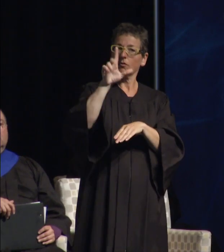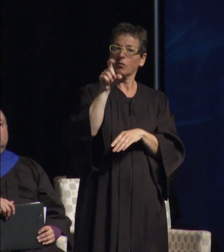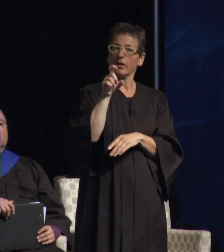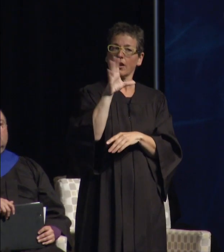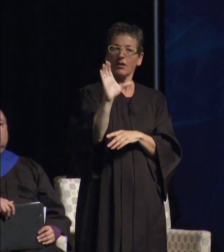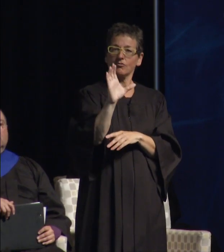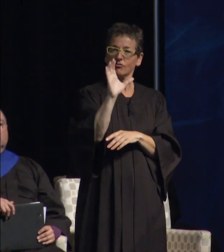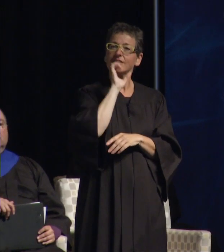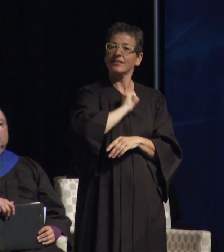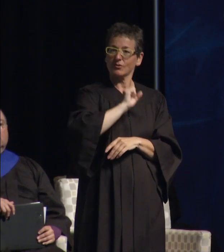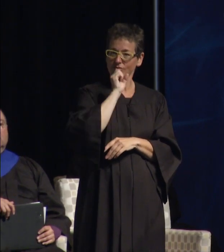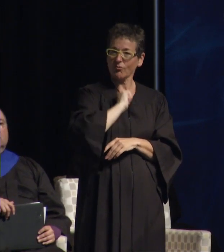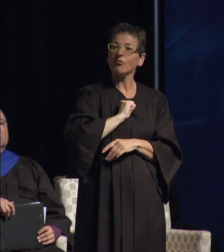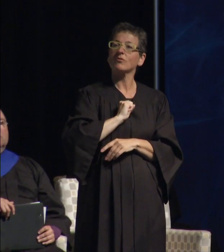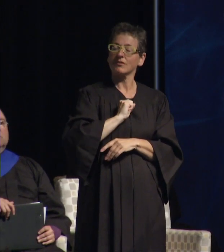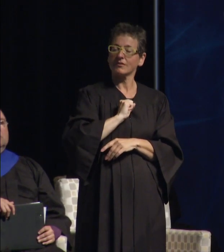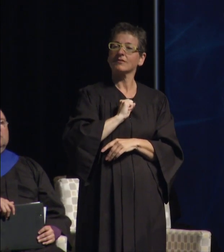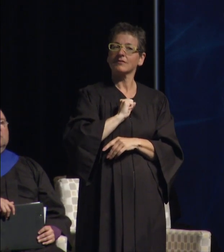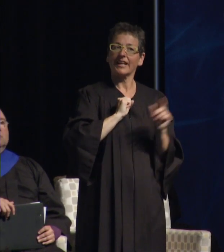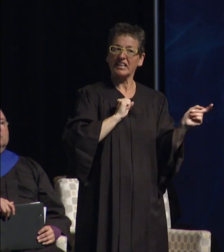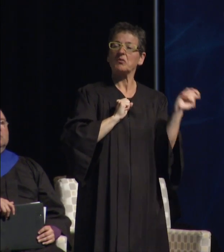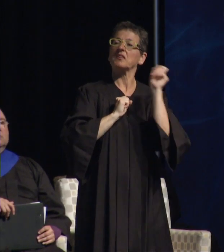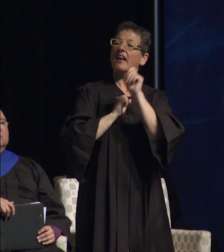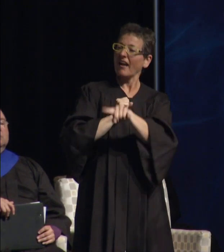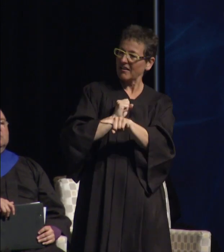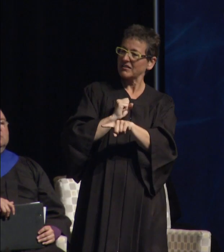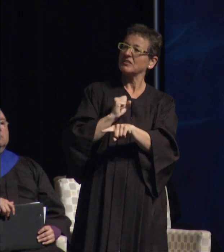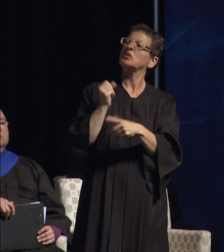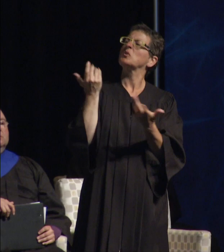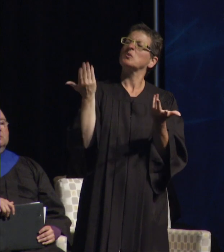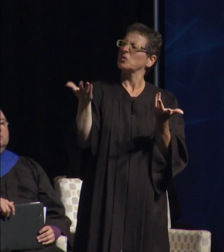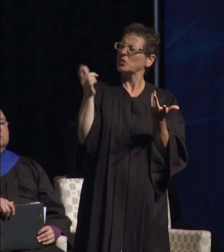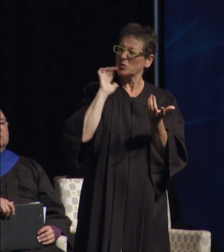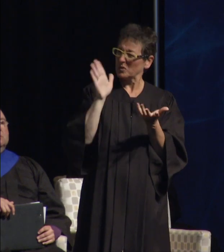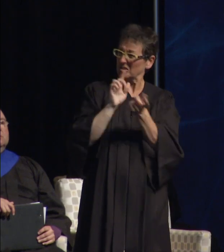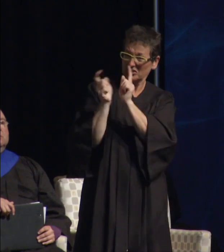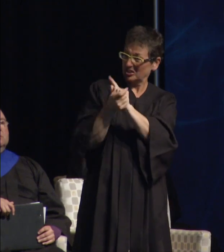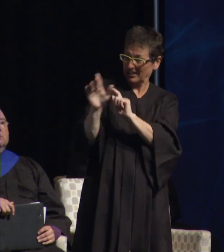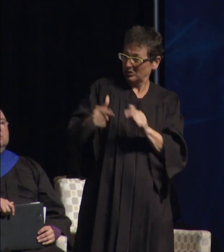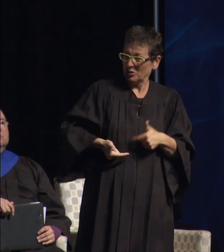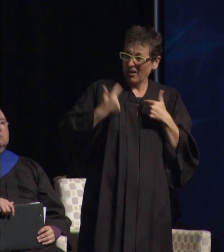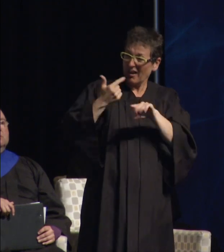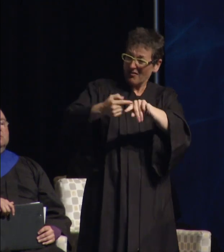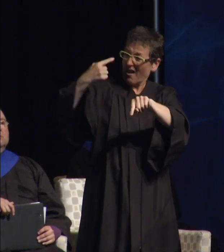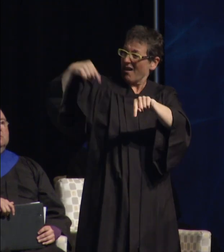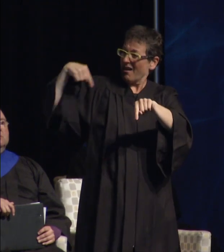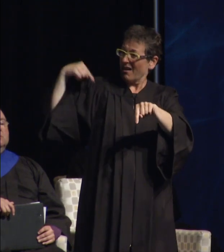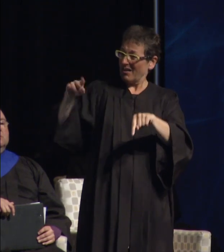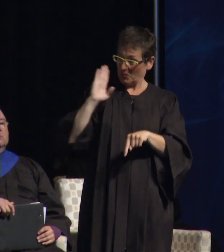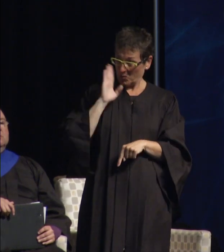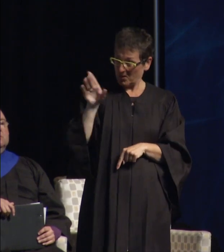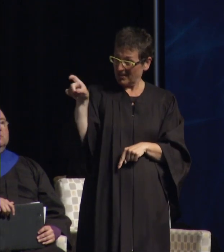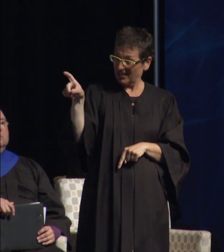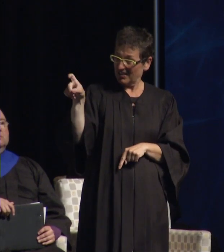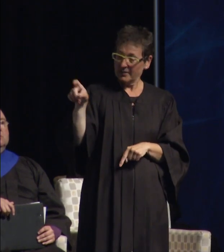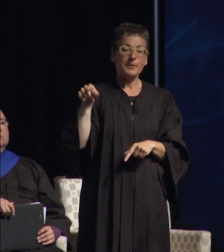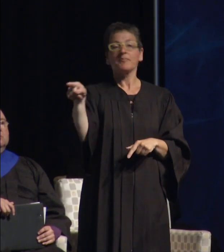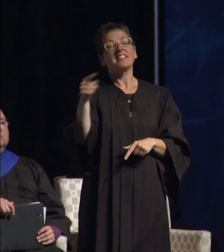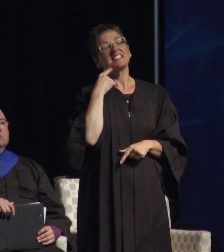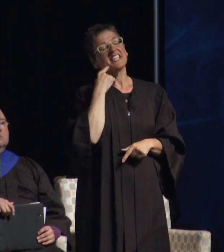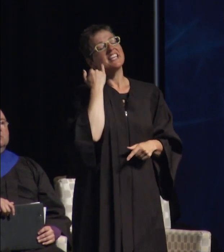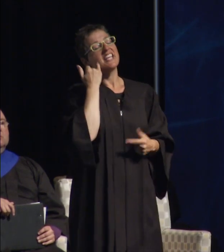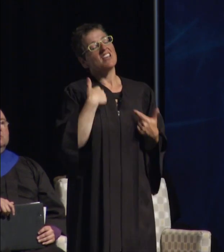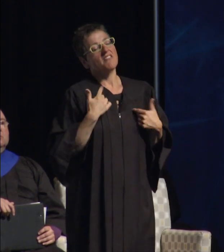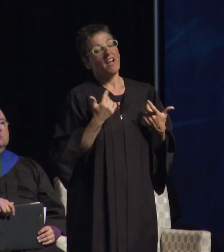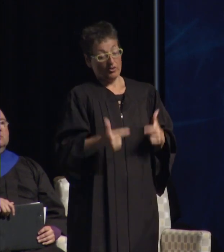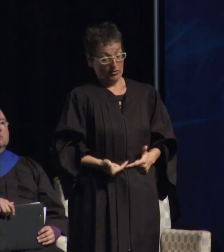100. And after analyzing the results, 3 themes emerged. 1, if I could live my life